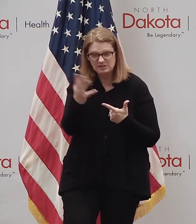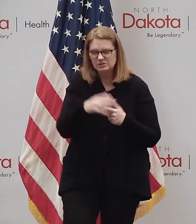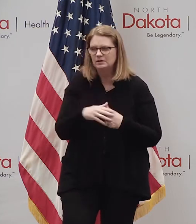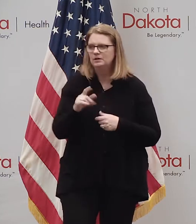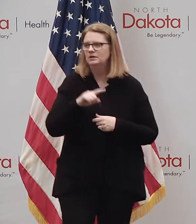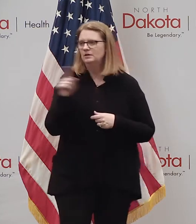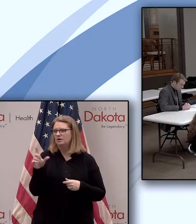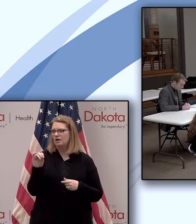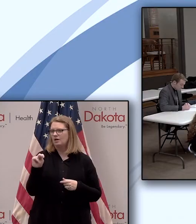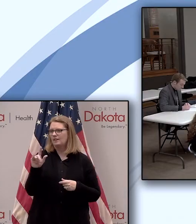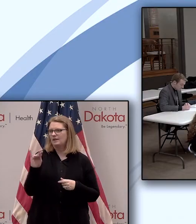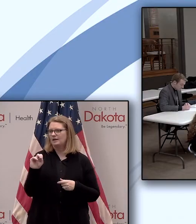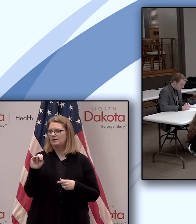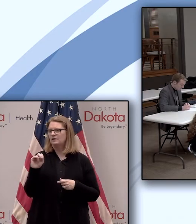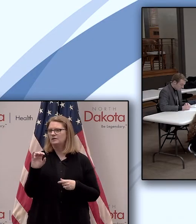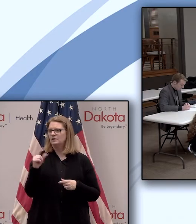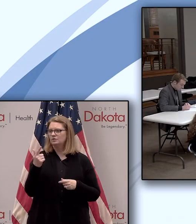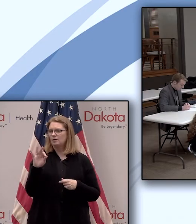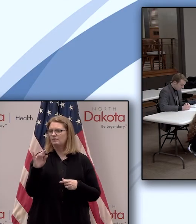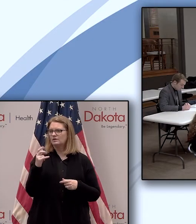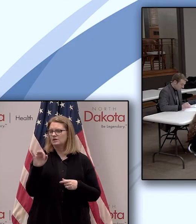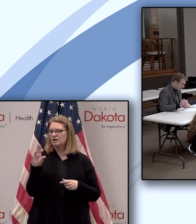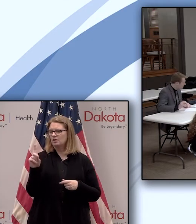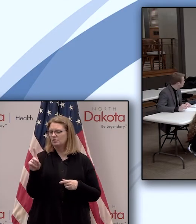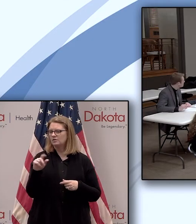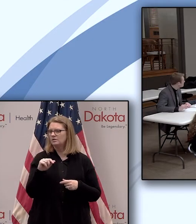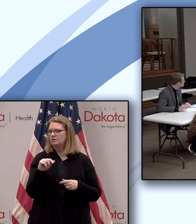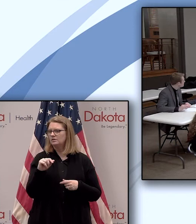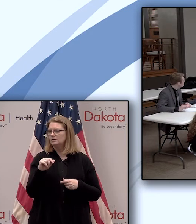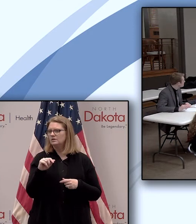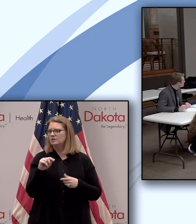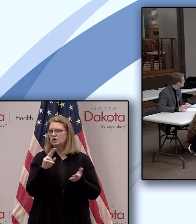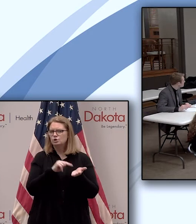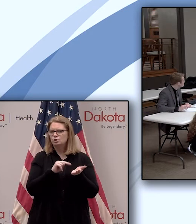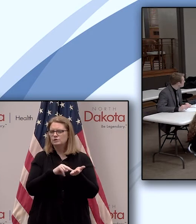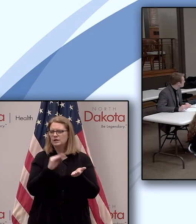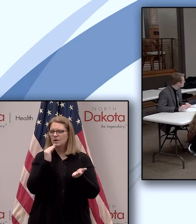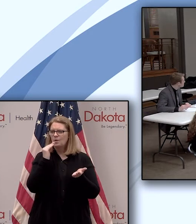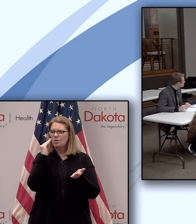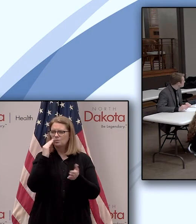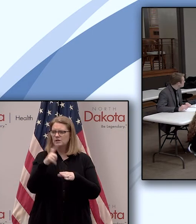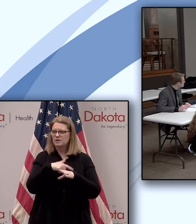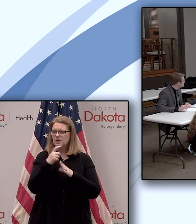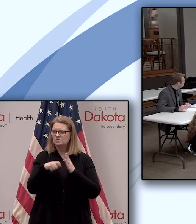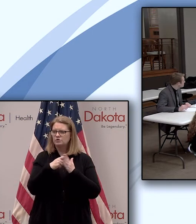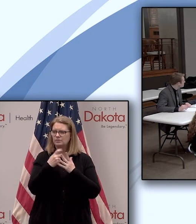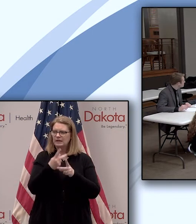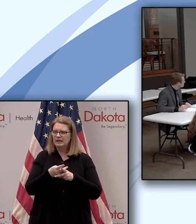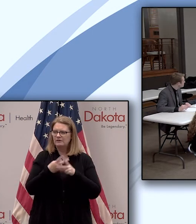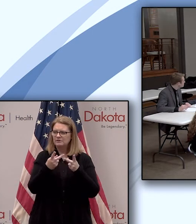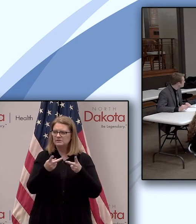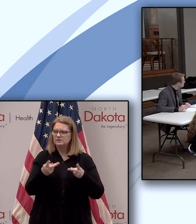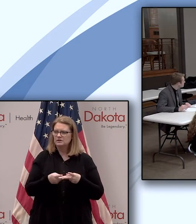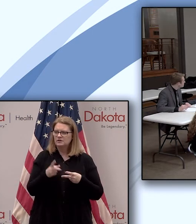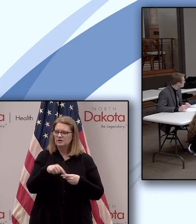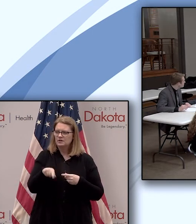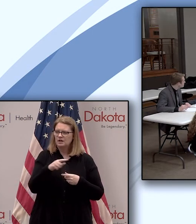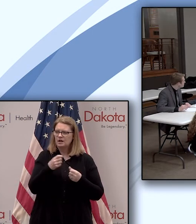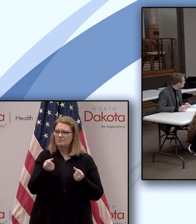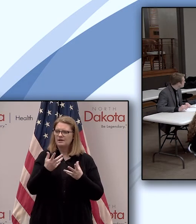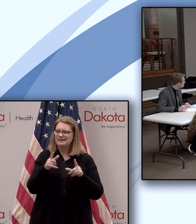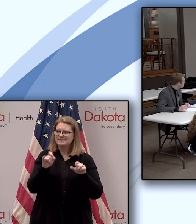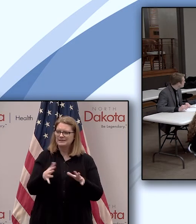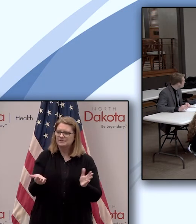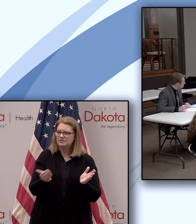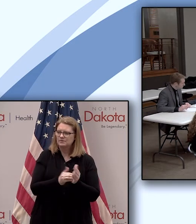online. Hannah Shirley with the Grand Forks Herald. How many nursing homes and long-term care facilities have had to retest residents